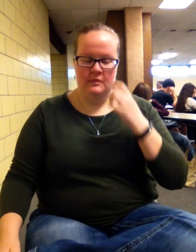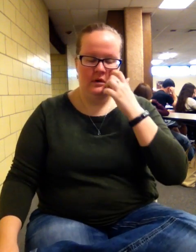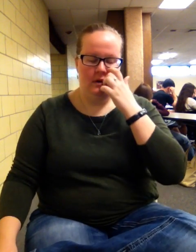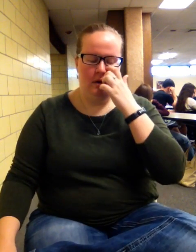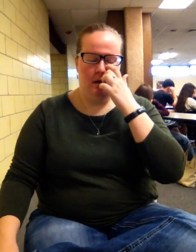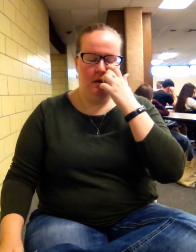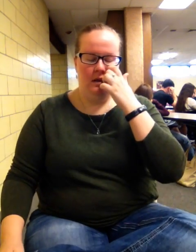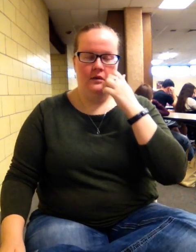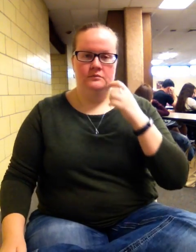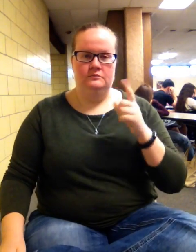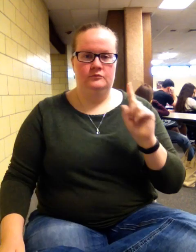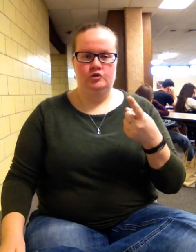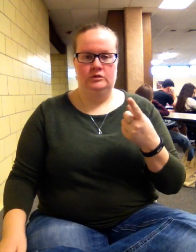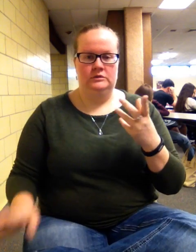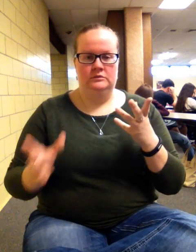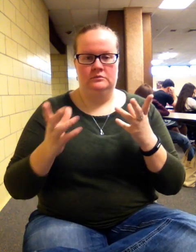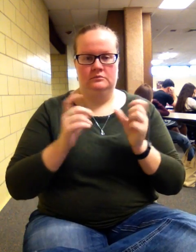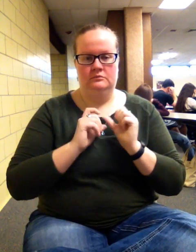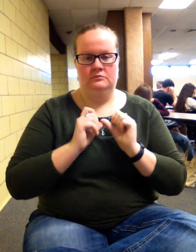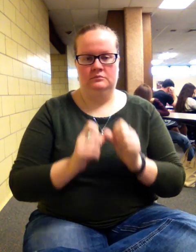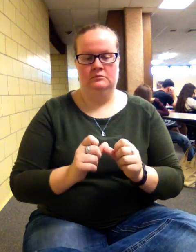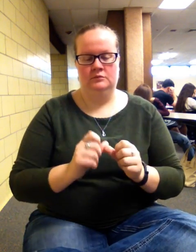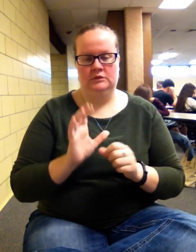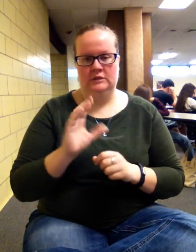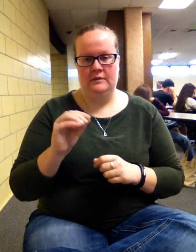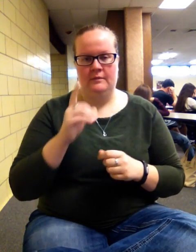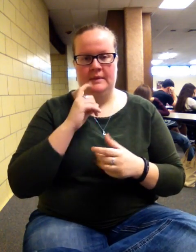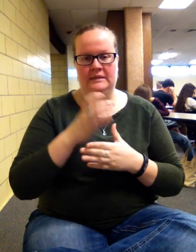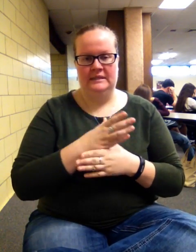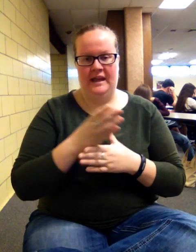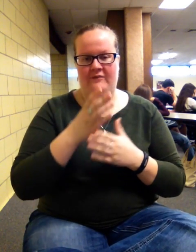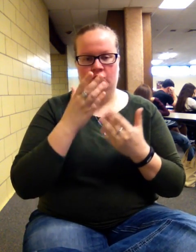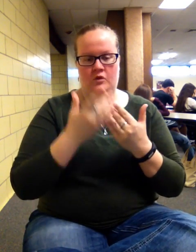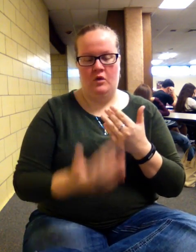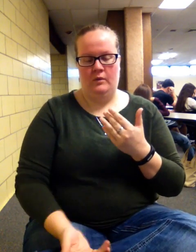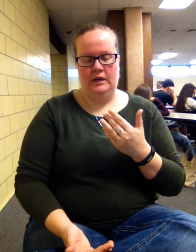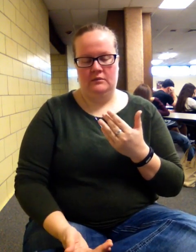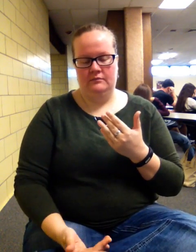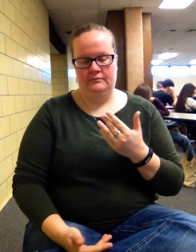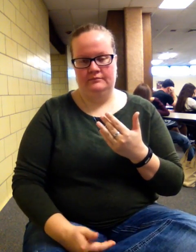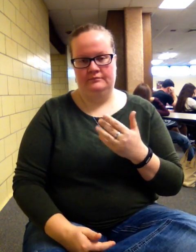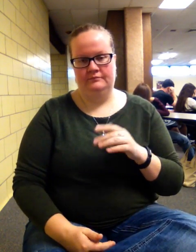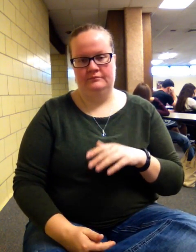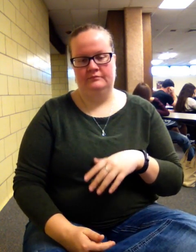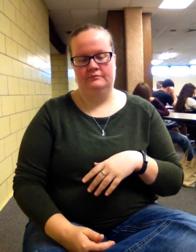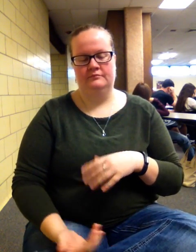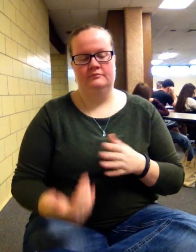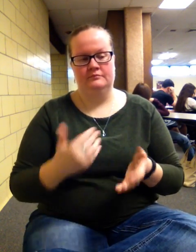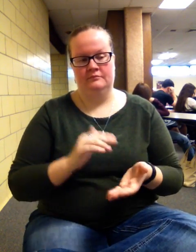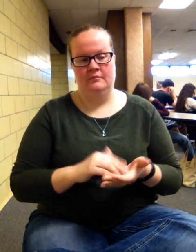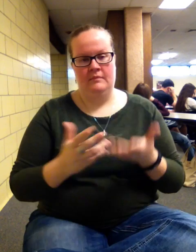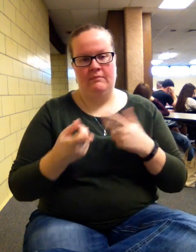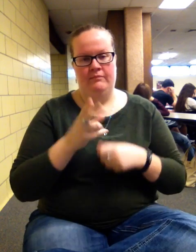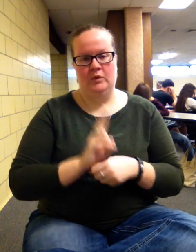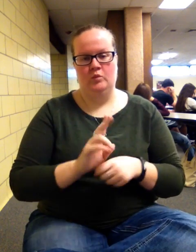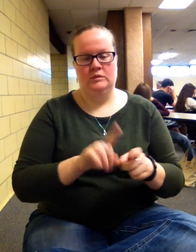carries the company because it's an average all the way down. And again, maybe they use the same. Maybe low